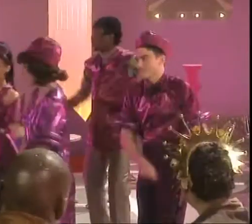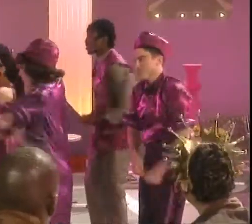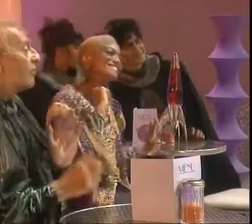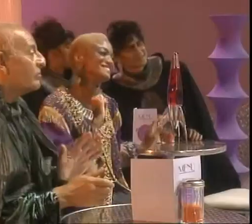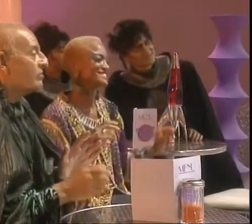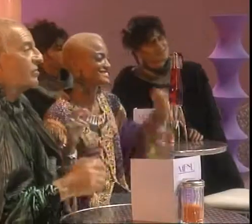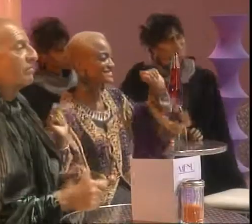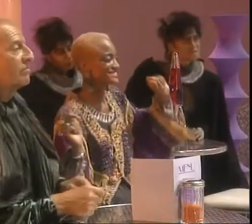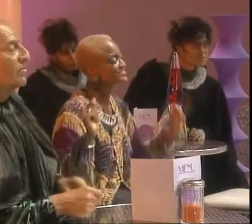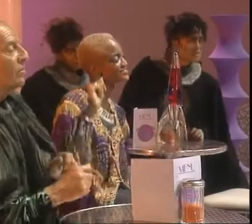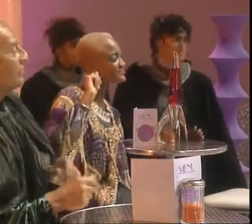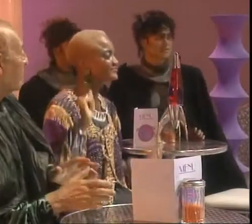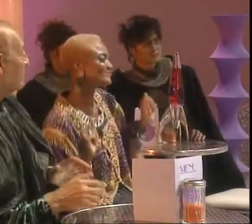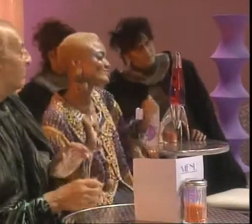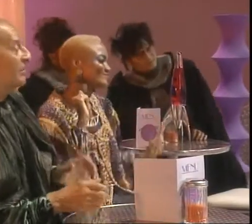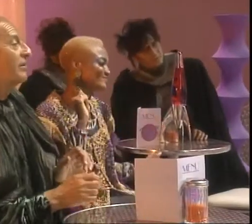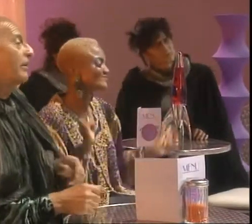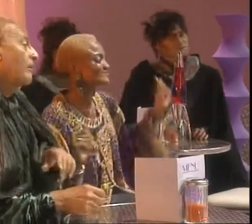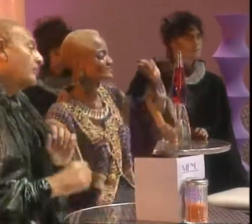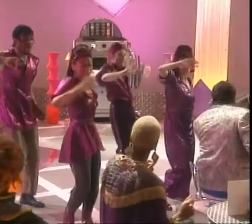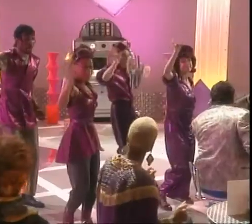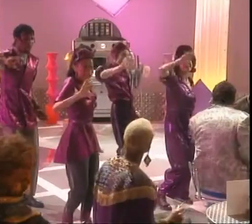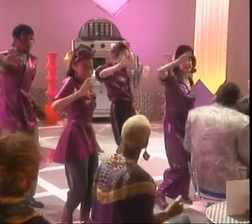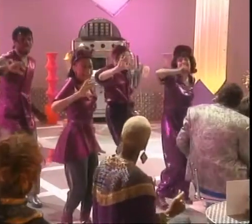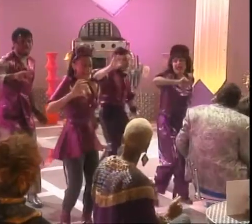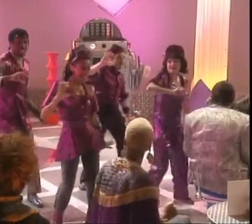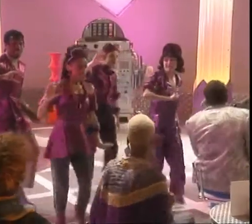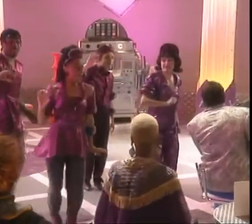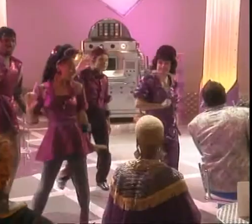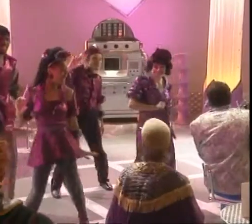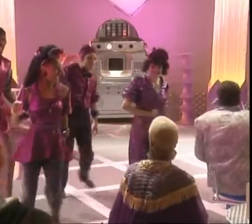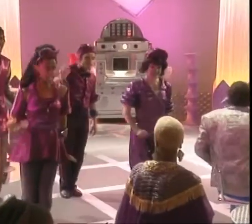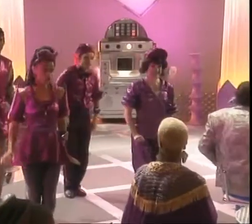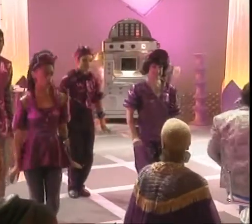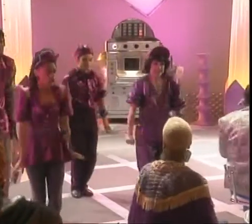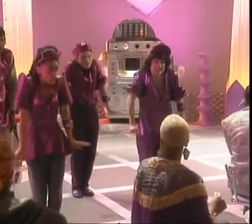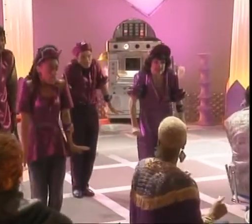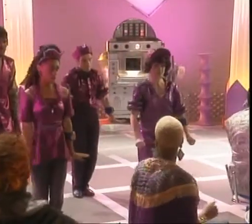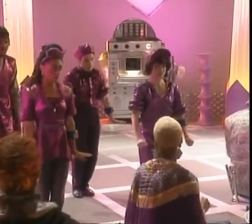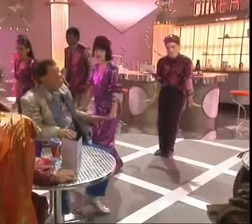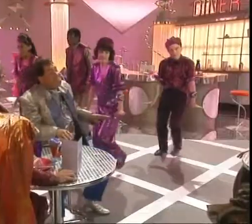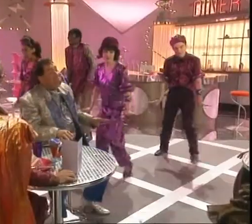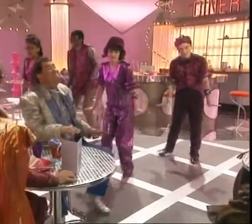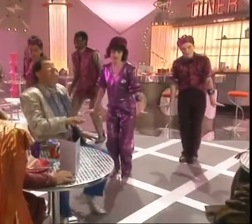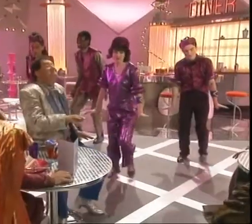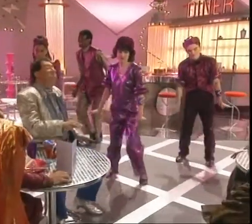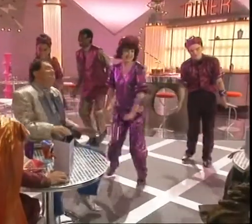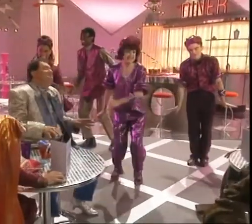Trillennium. Fries bits, give a taste that's minty. Pepper, and a spicy hint. Snake root makes a crispy